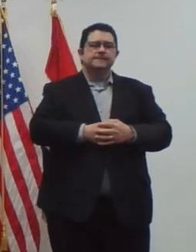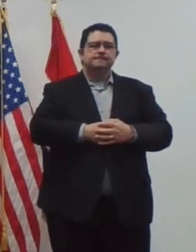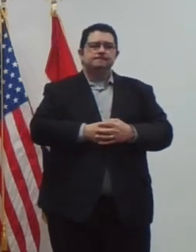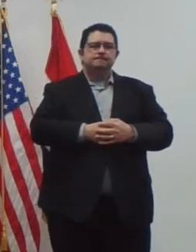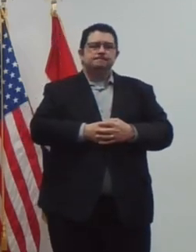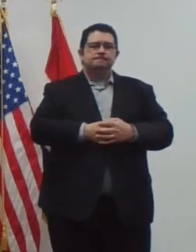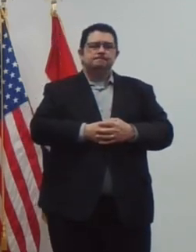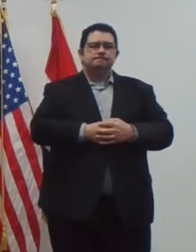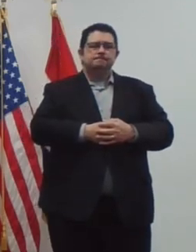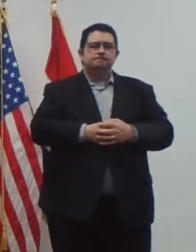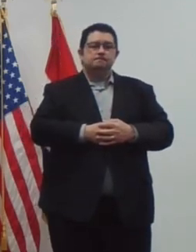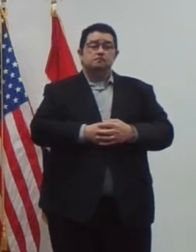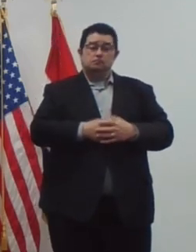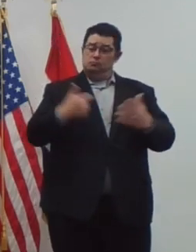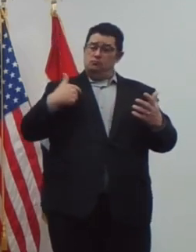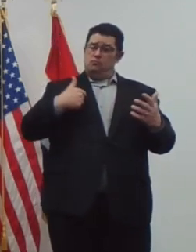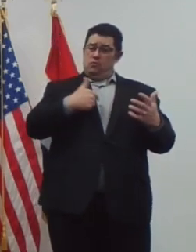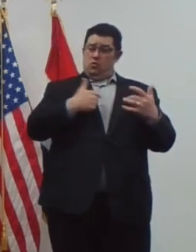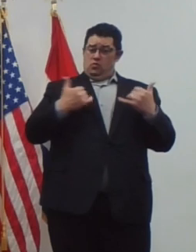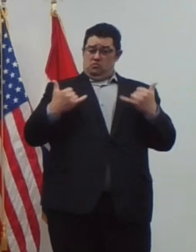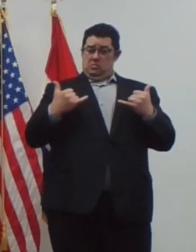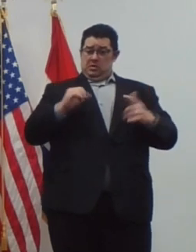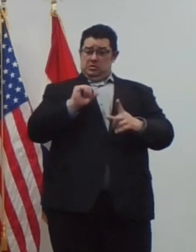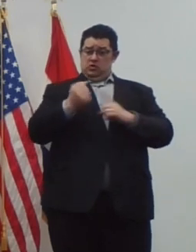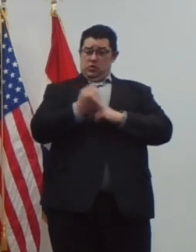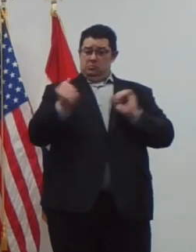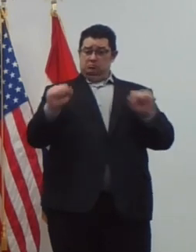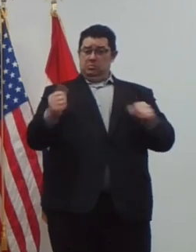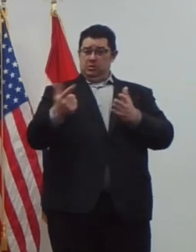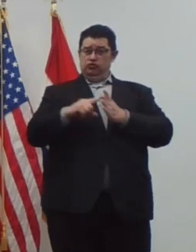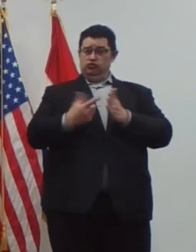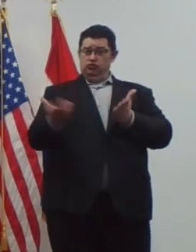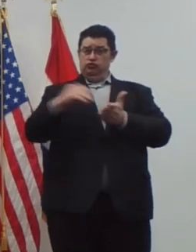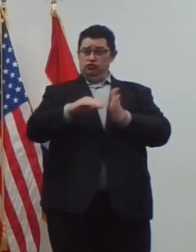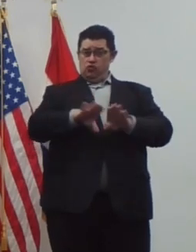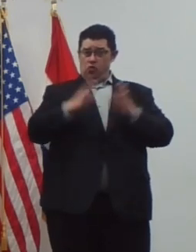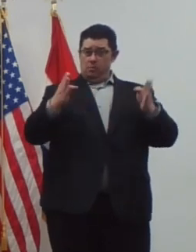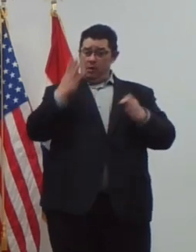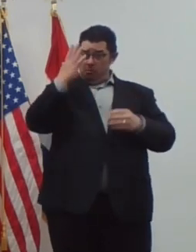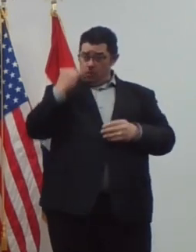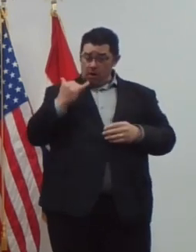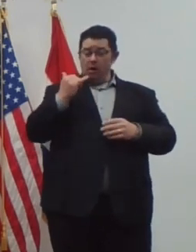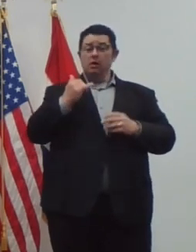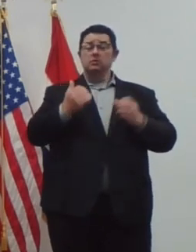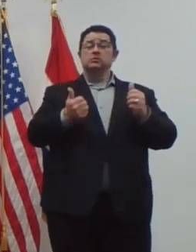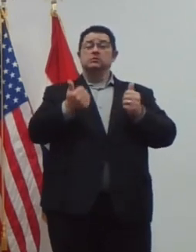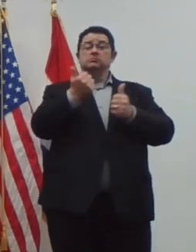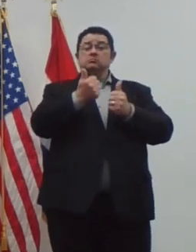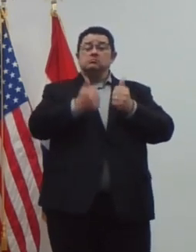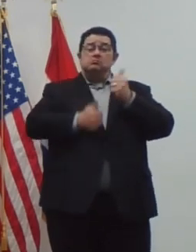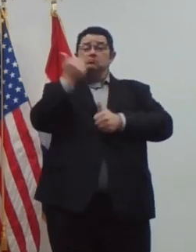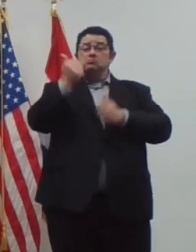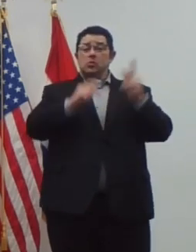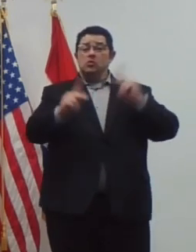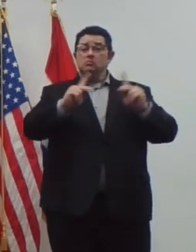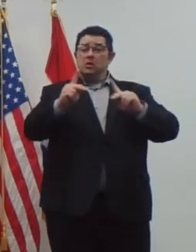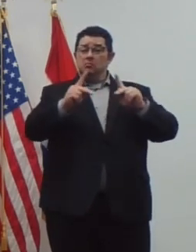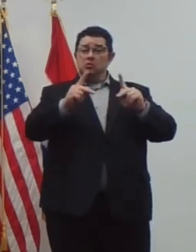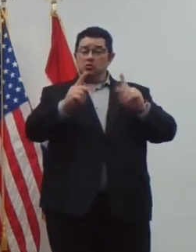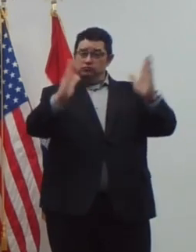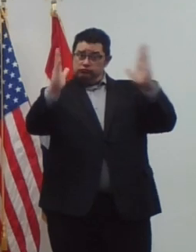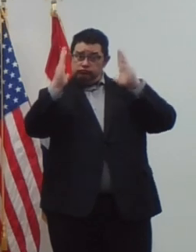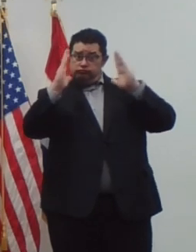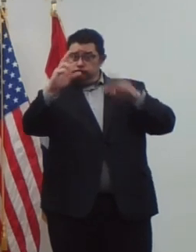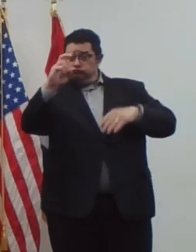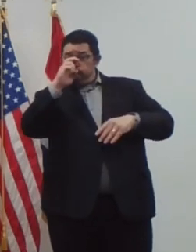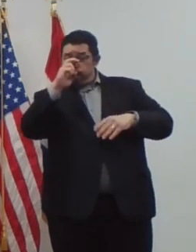We're in the spot we are today because everyone in our community has taken seriously our guidelines on social distancing, and we know we can't let